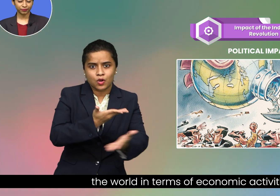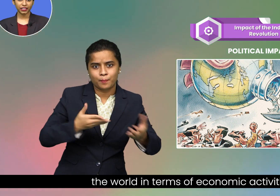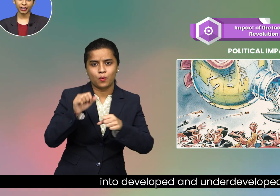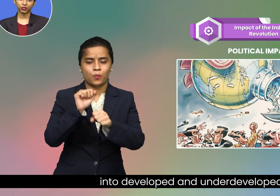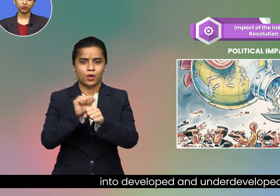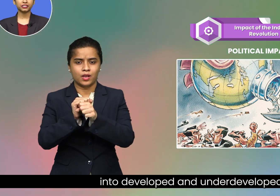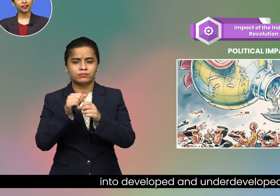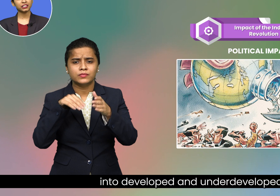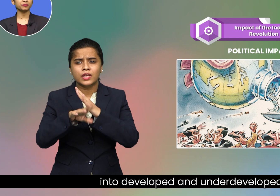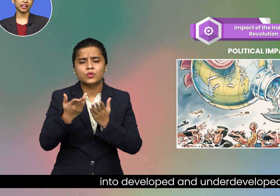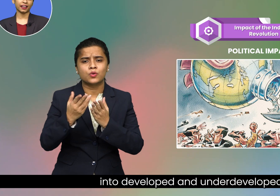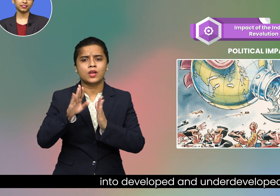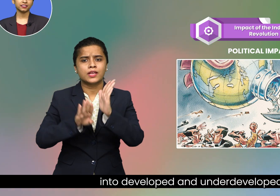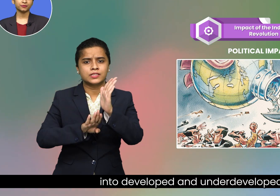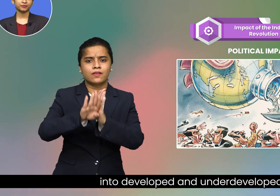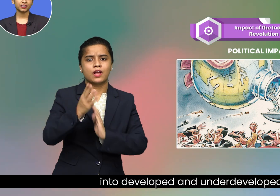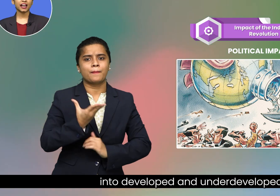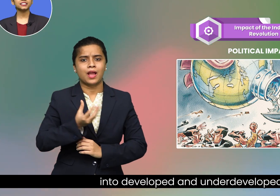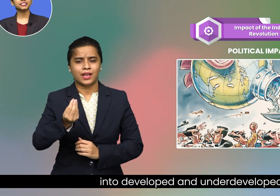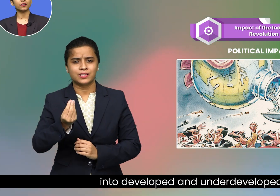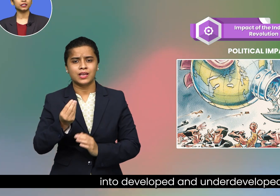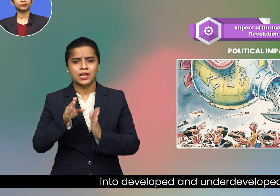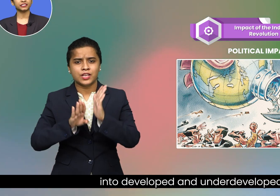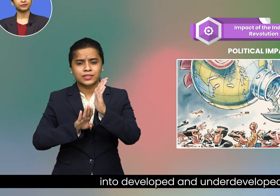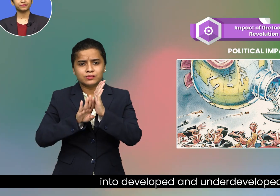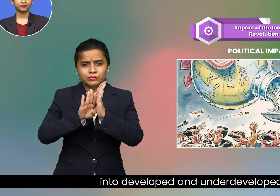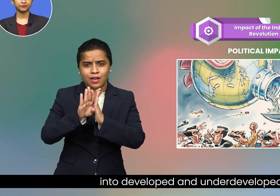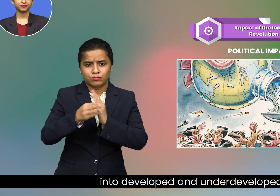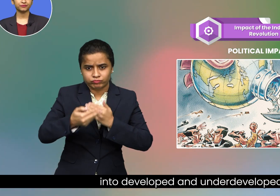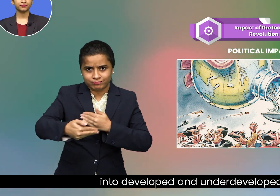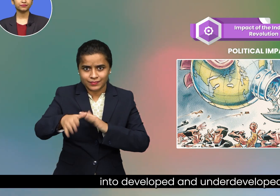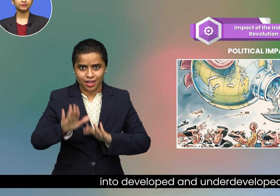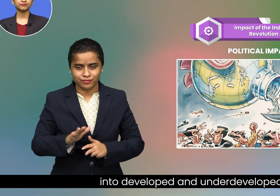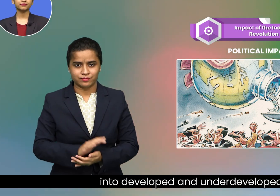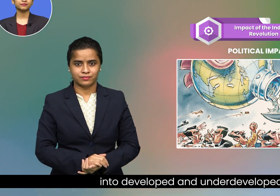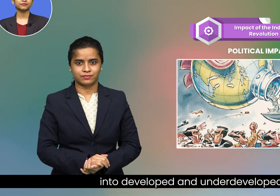activities into developed and underdeveloped.